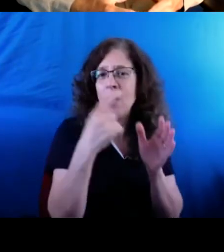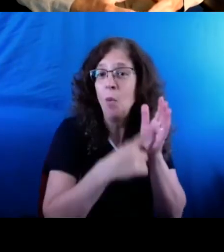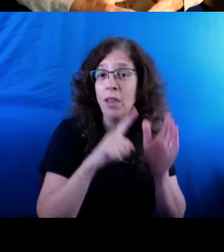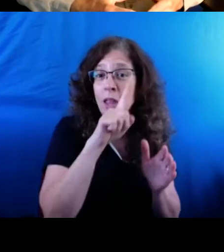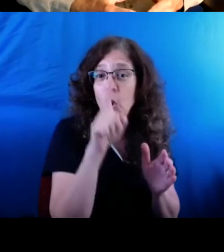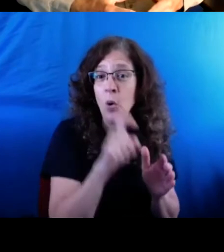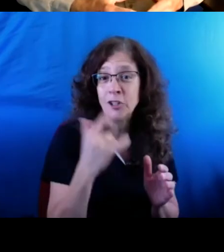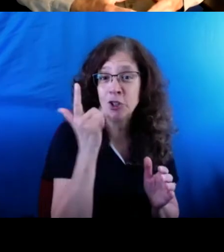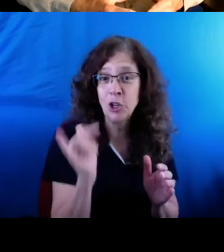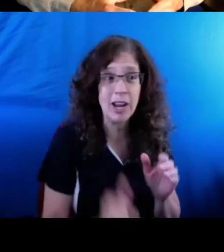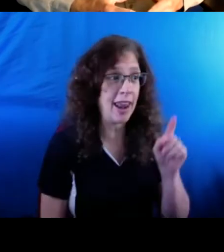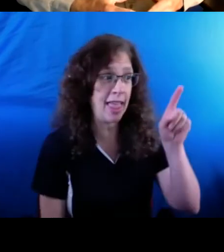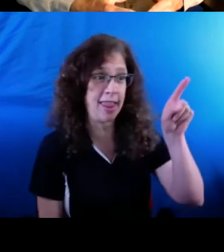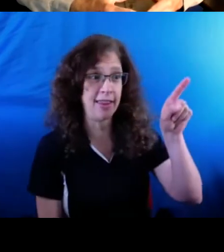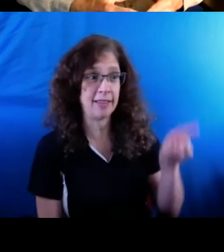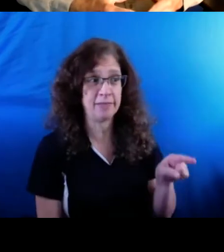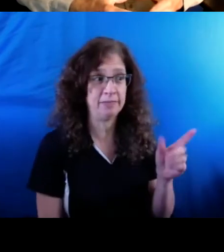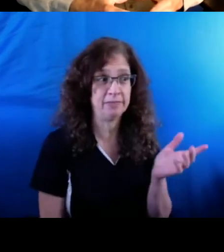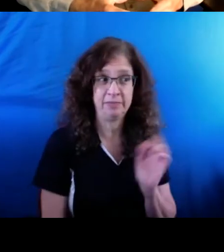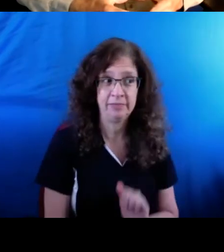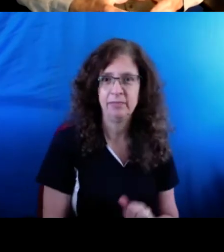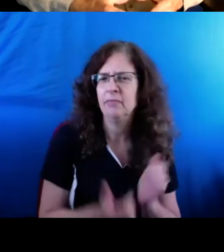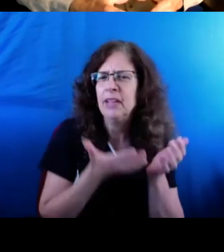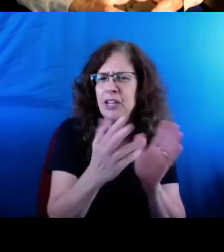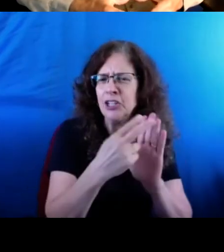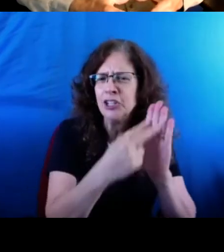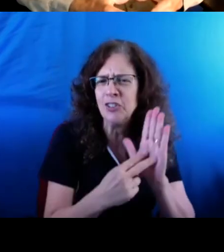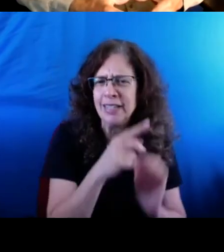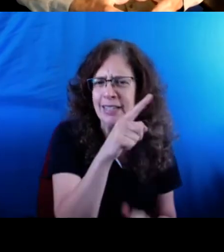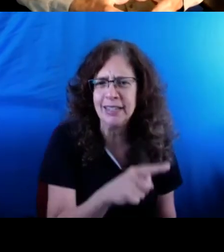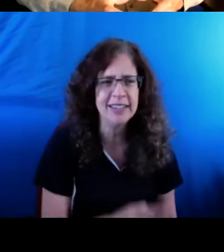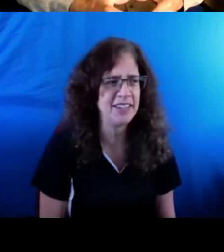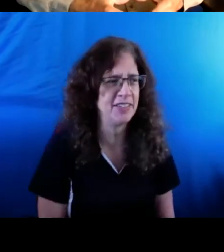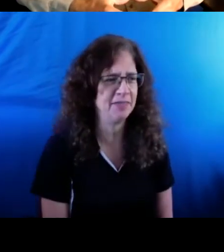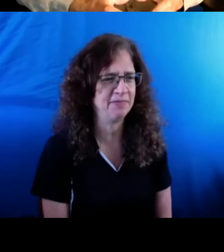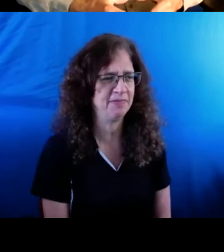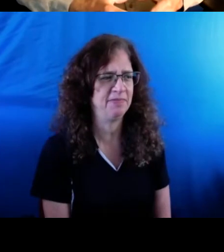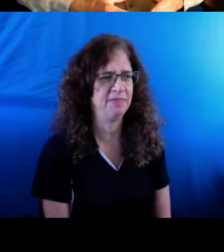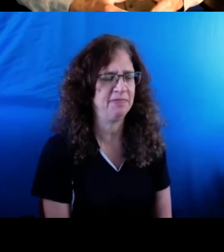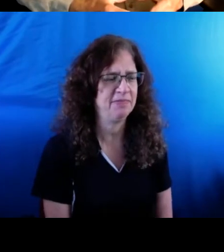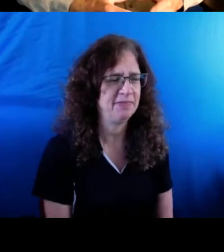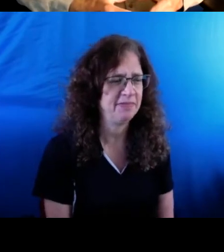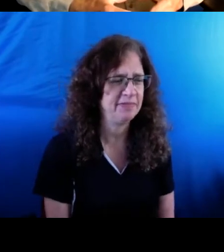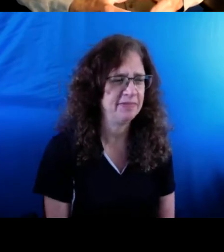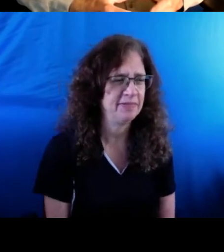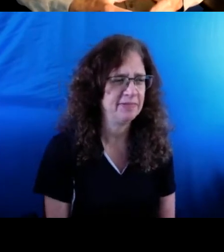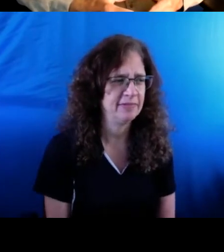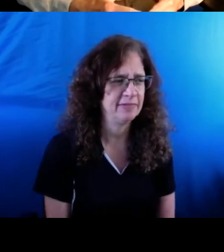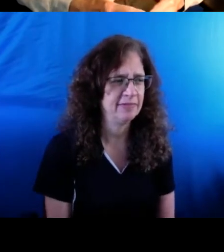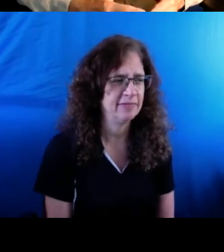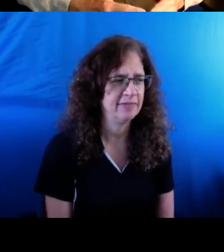The students surveyed to give you an idea of what the questions look like. This is what they look like. You can go ahead and read that.